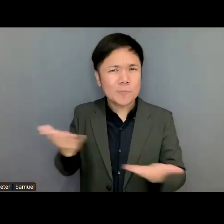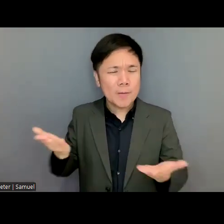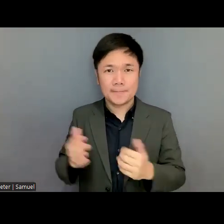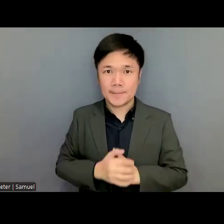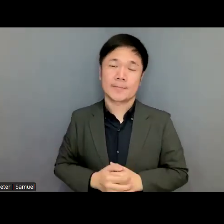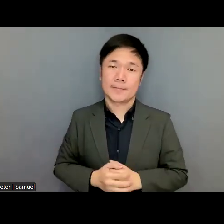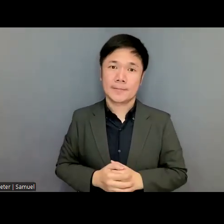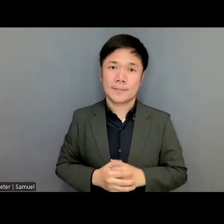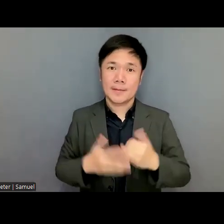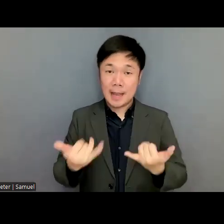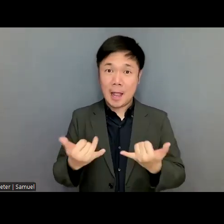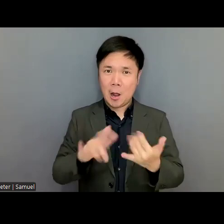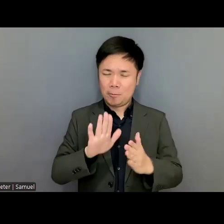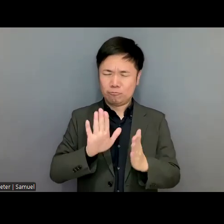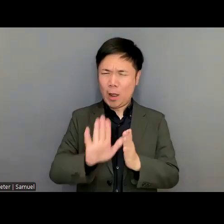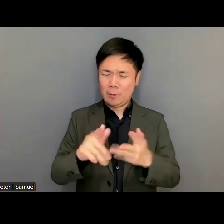go into details now.